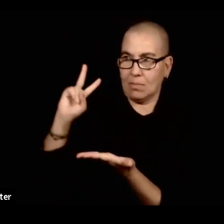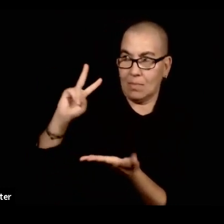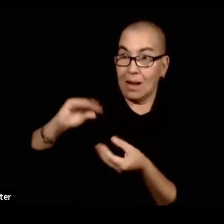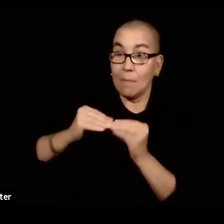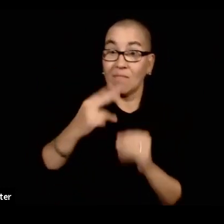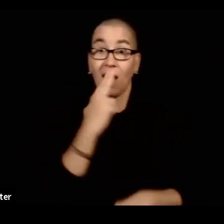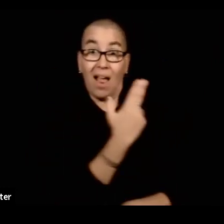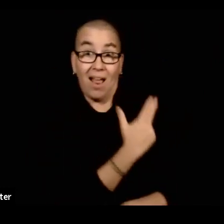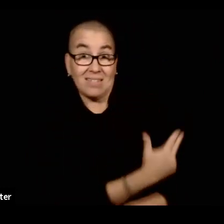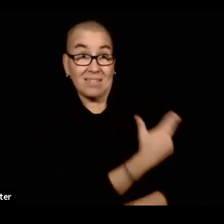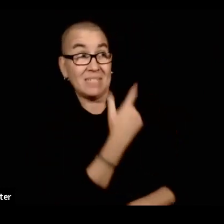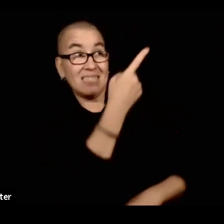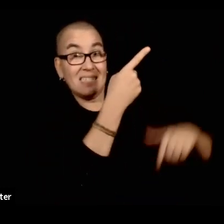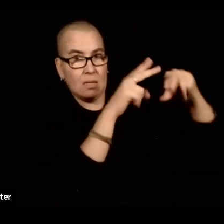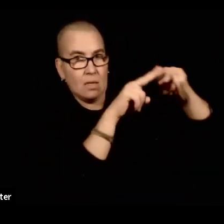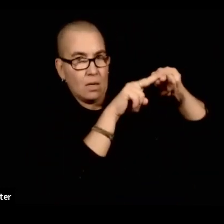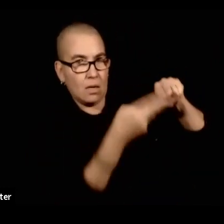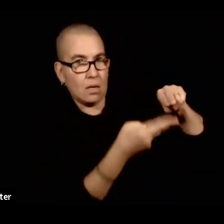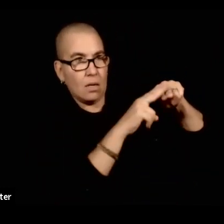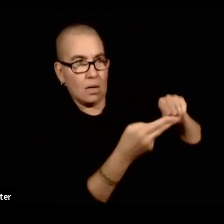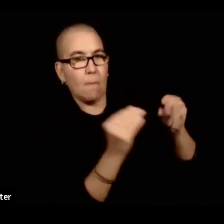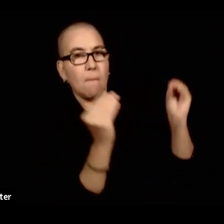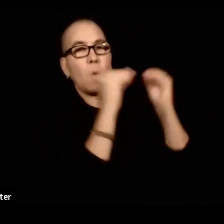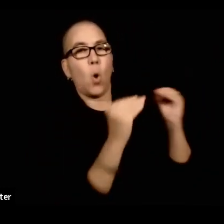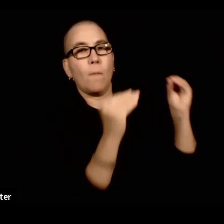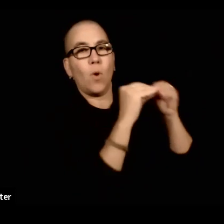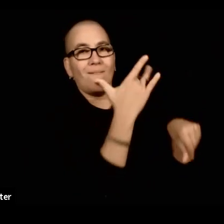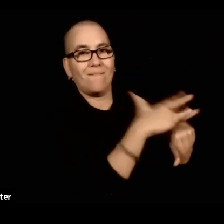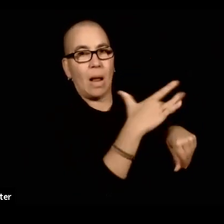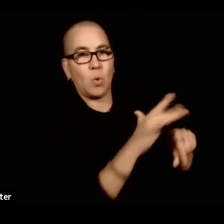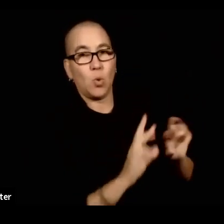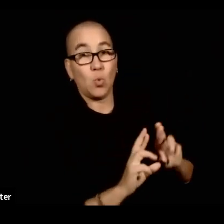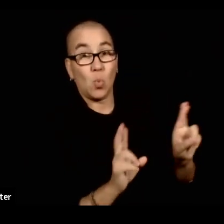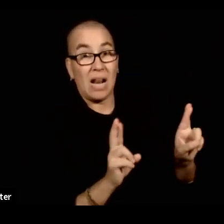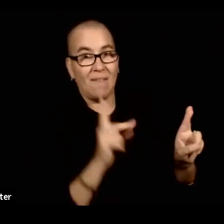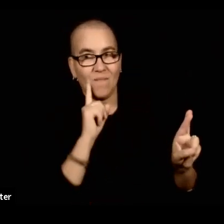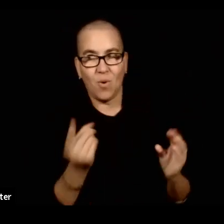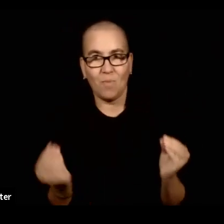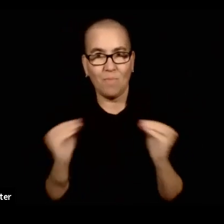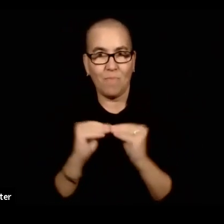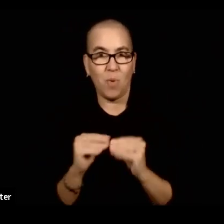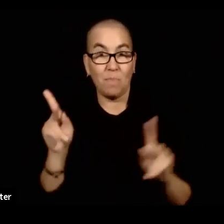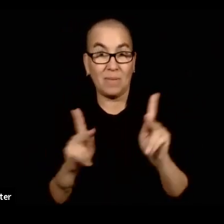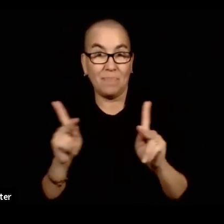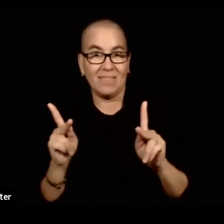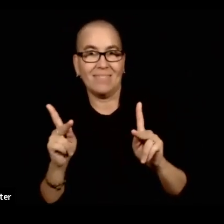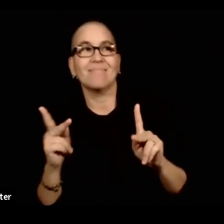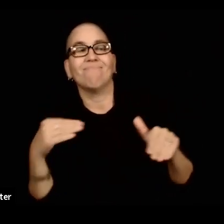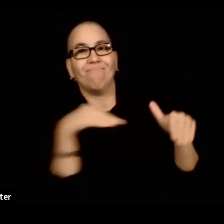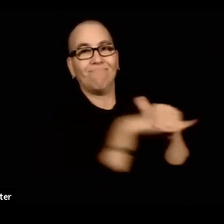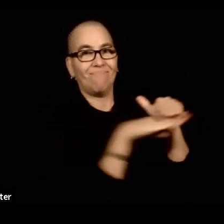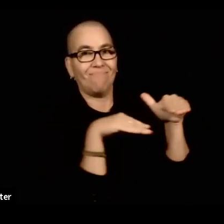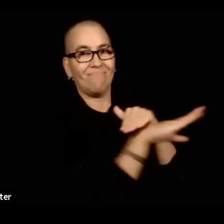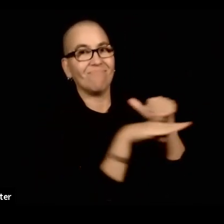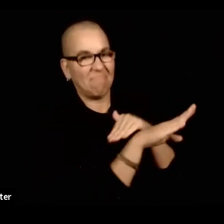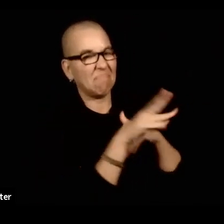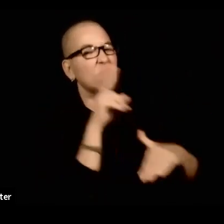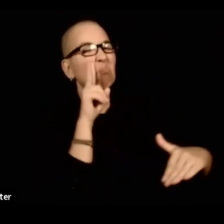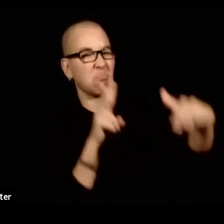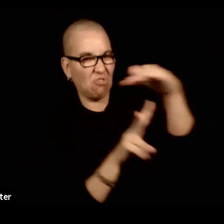as we have been saying, with the increase in cases, we do expect that to translate to increased hospitalizations over time. And in